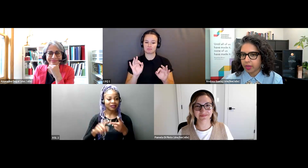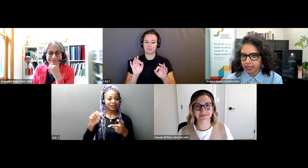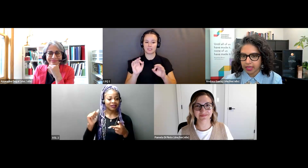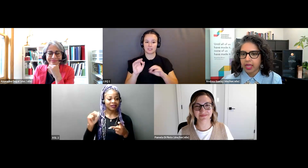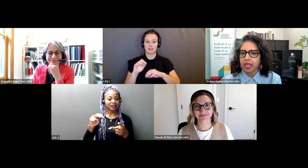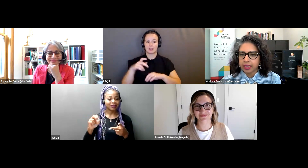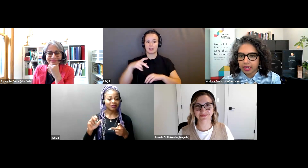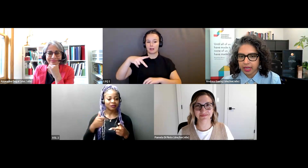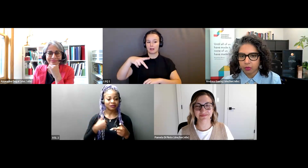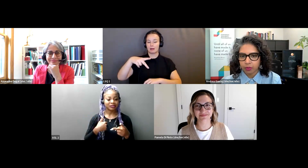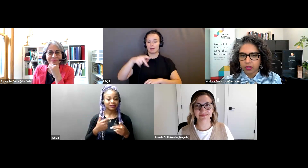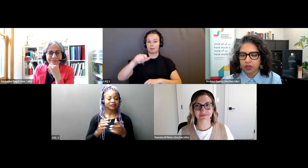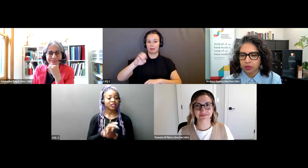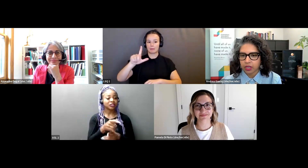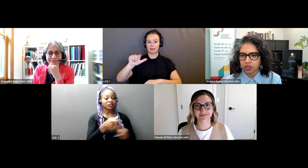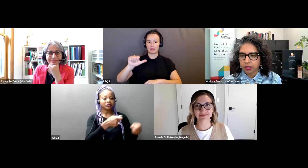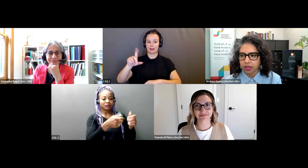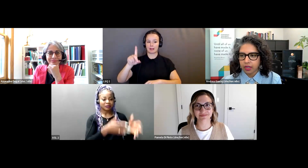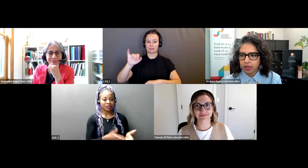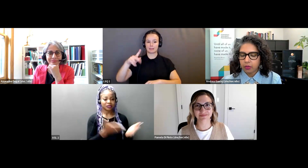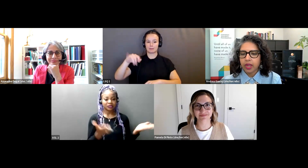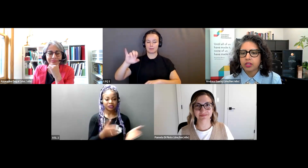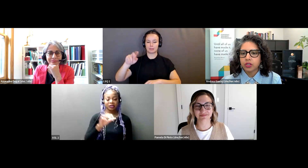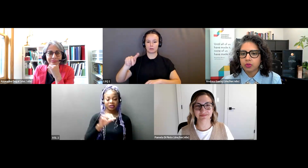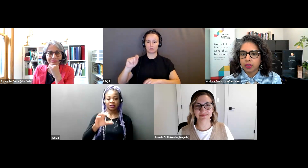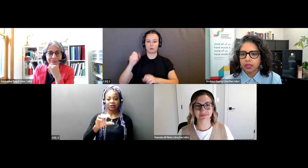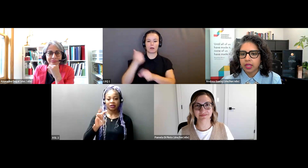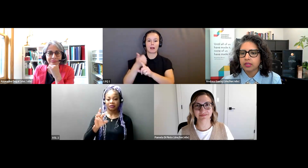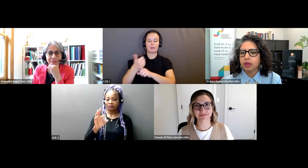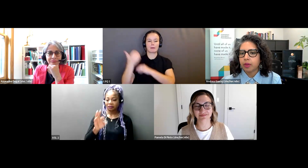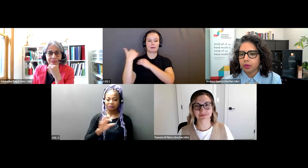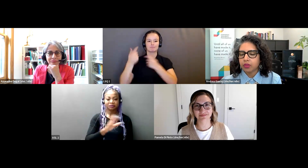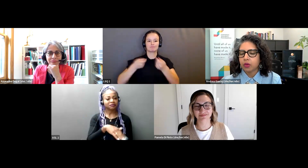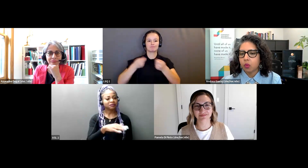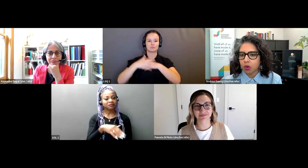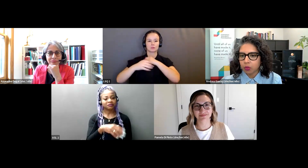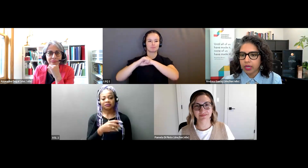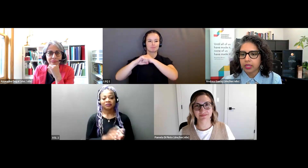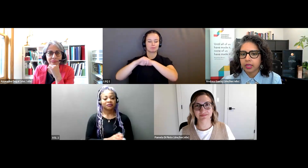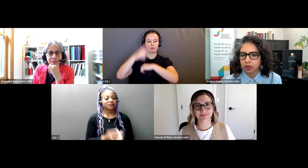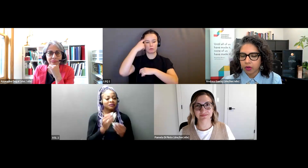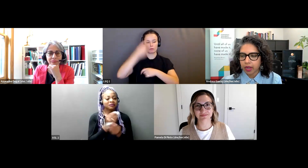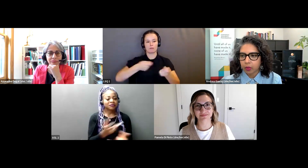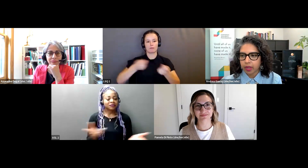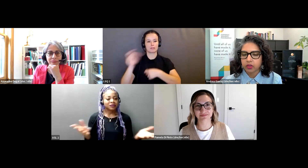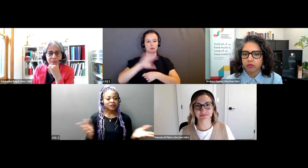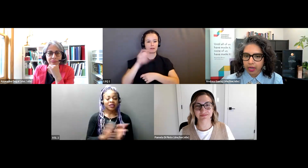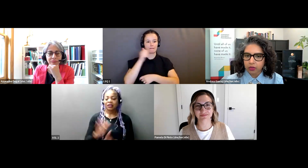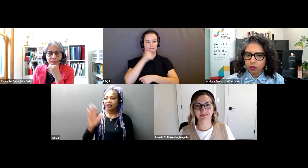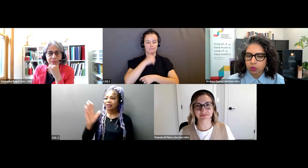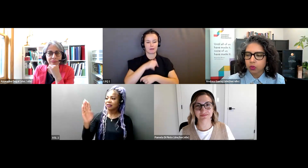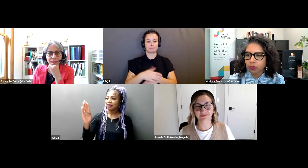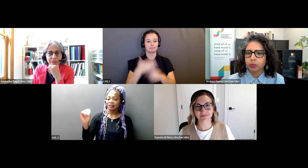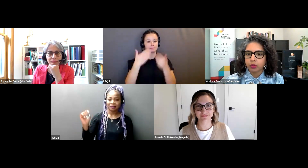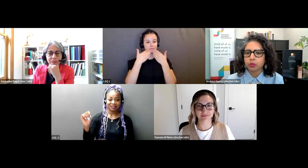of Campaigns at the Canadian Women's Foundation. I want to ask you this. Tell us about the award-winning Signal for Help as a